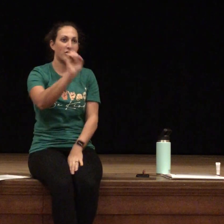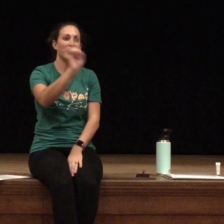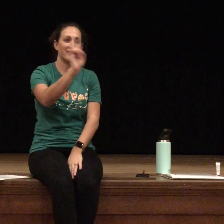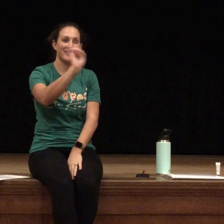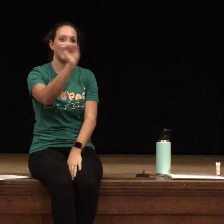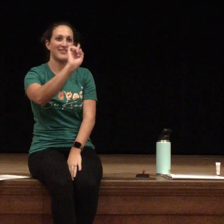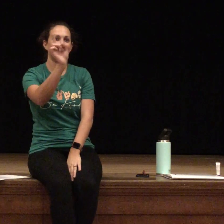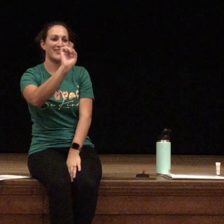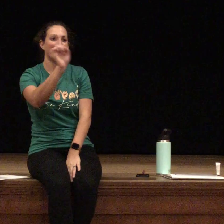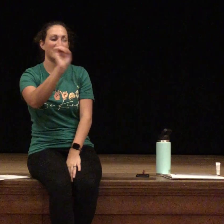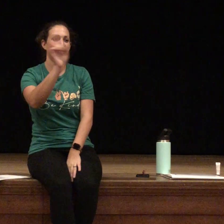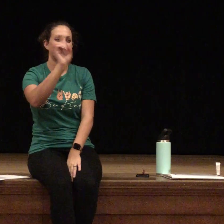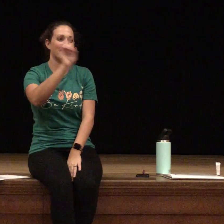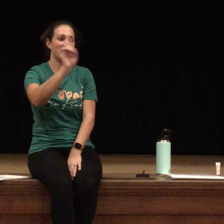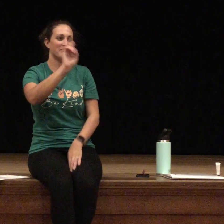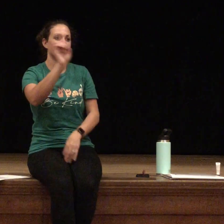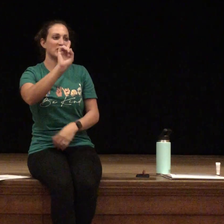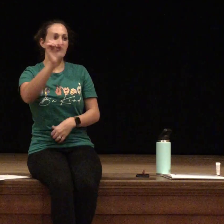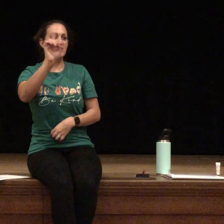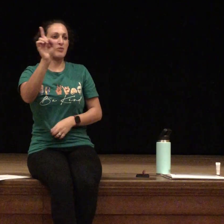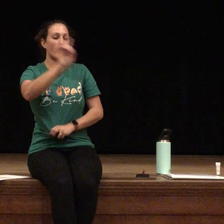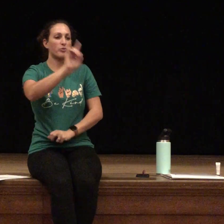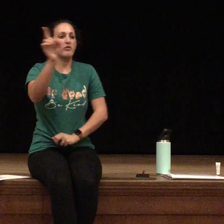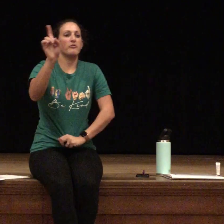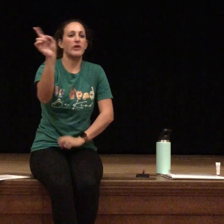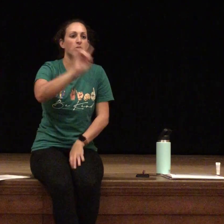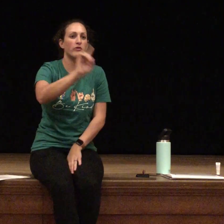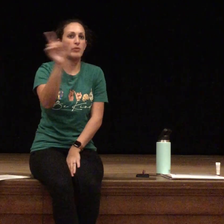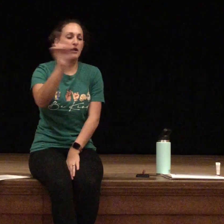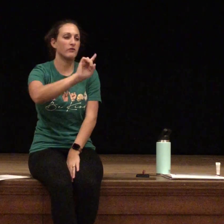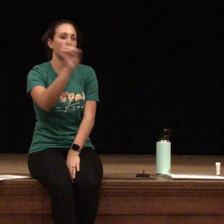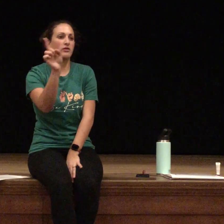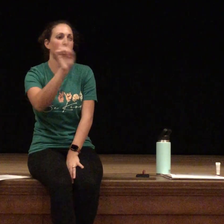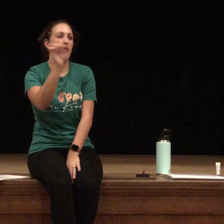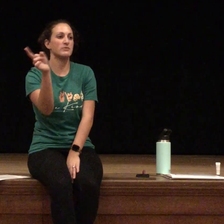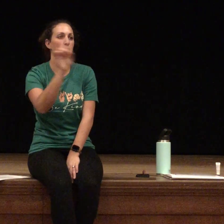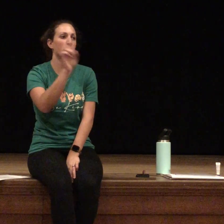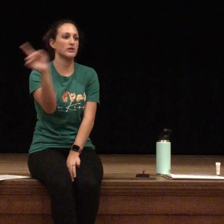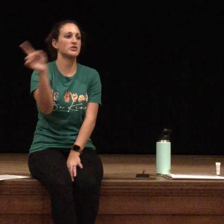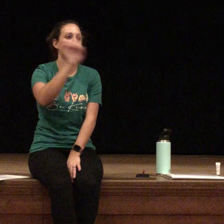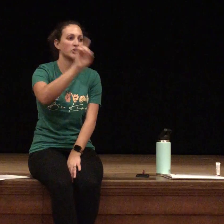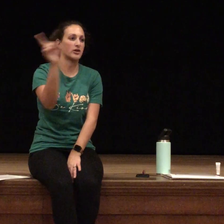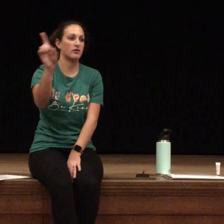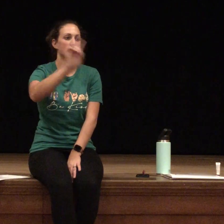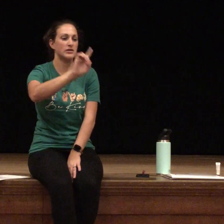Good. Yep. So it's just that pointer finger moving back and forth, and what helps me remember is direction. D